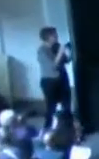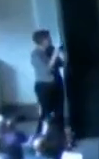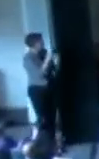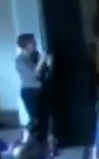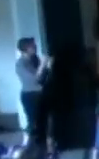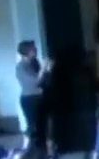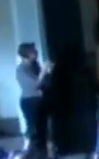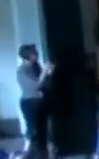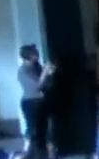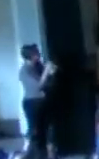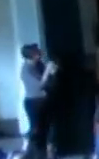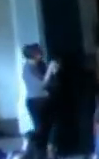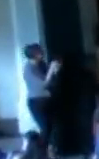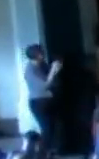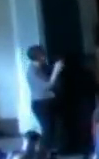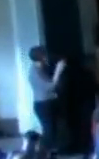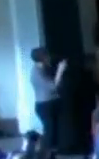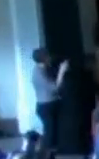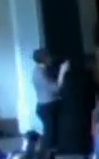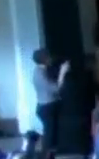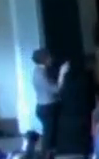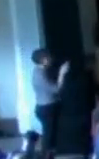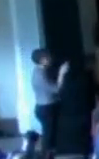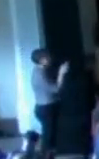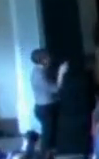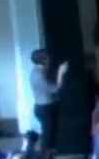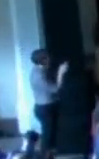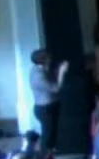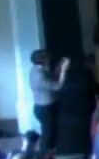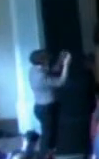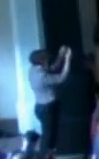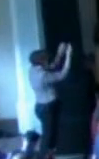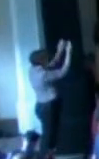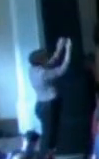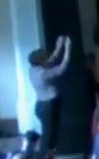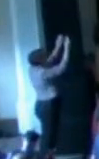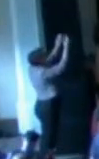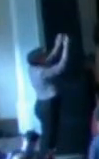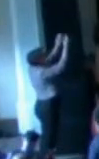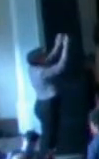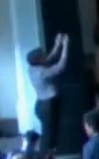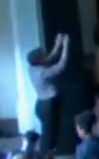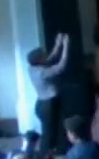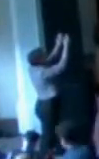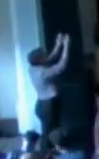I consider myself bound by honor to develop and uphold high standards of honesty and behavior.